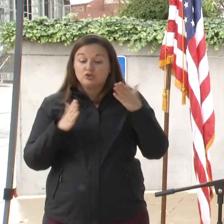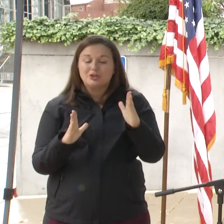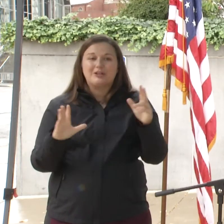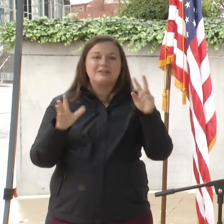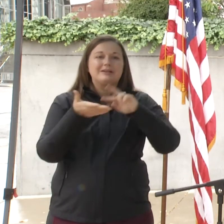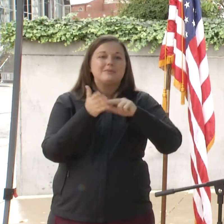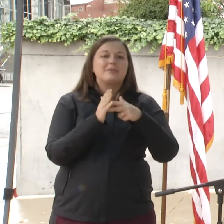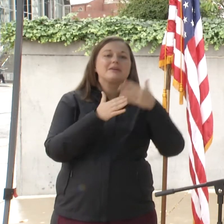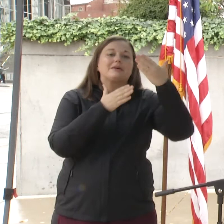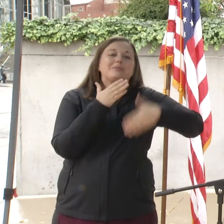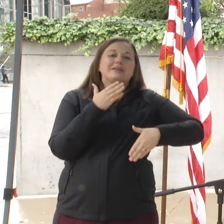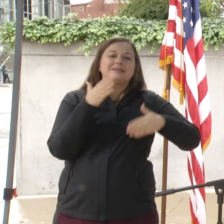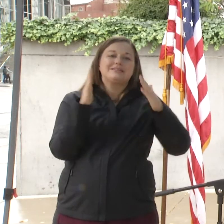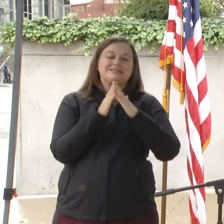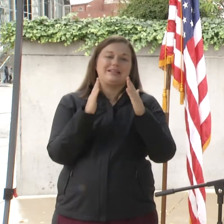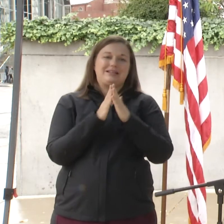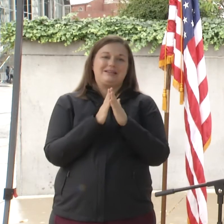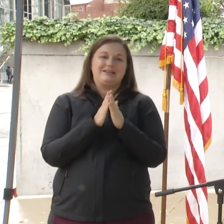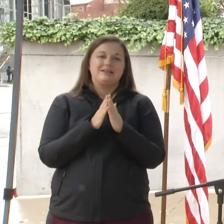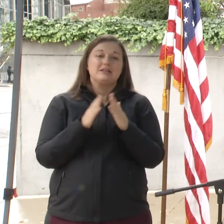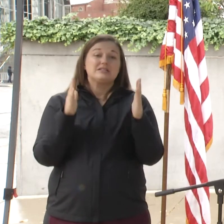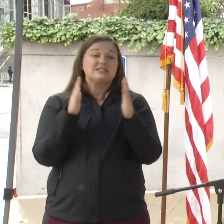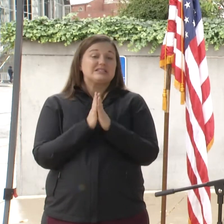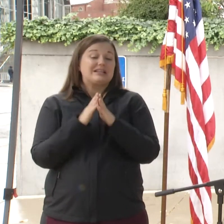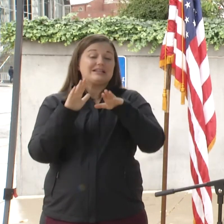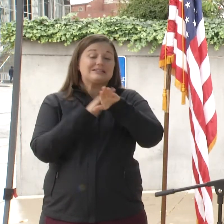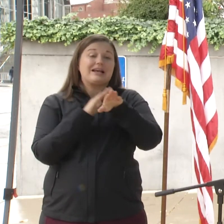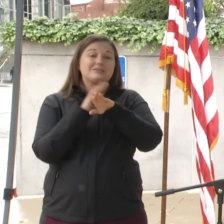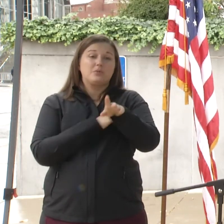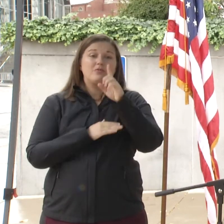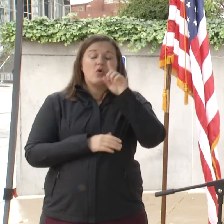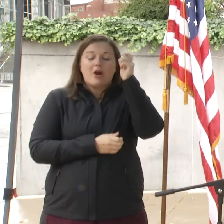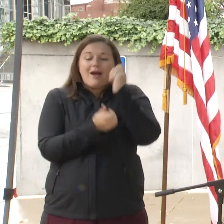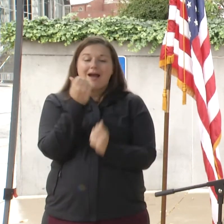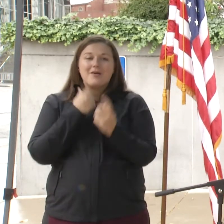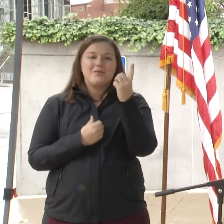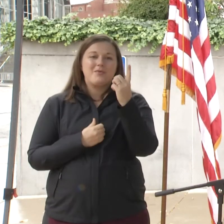building a city that is accessible for everyone, and not only